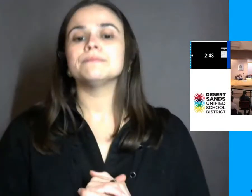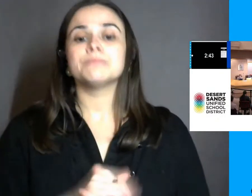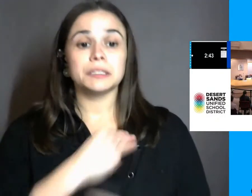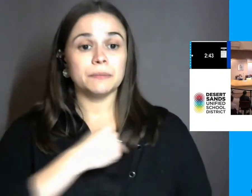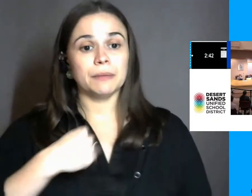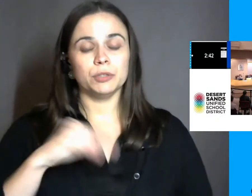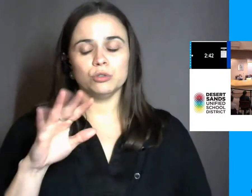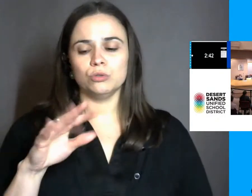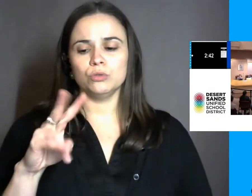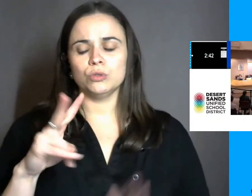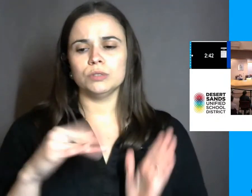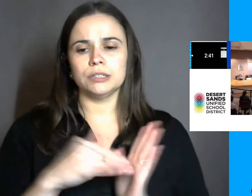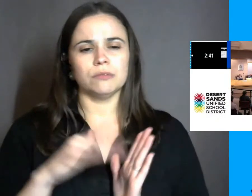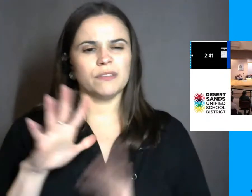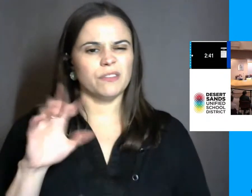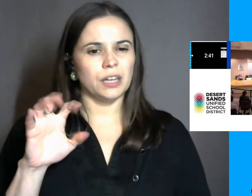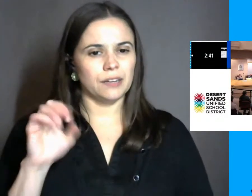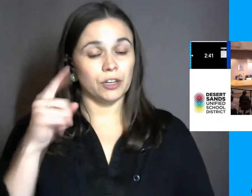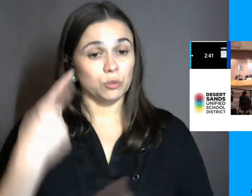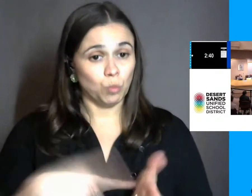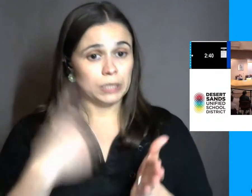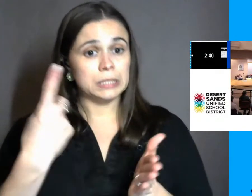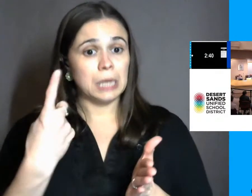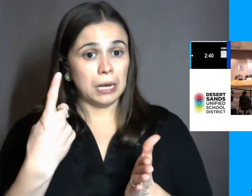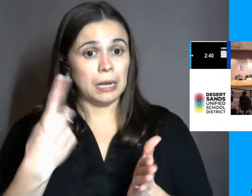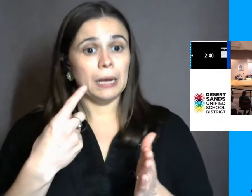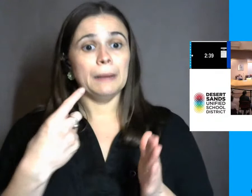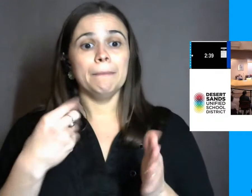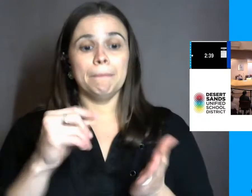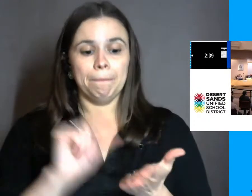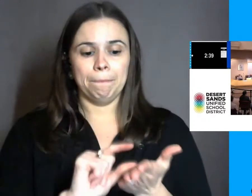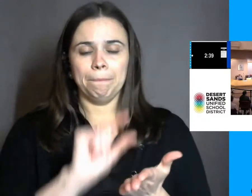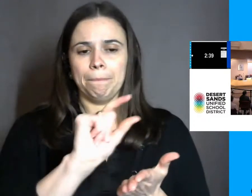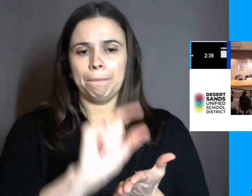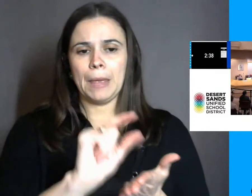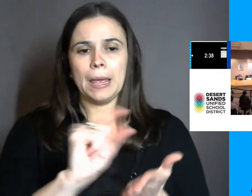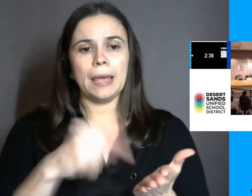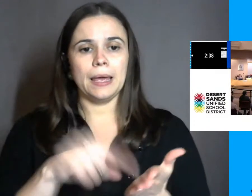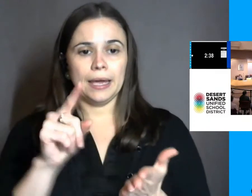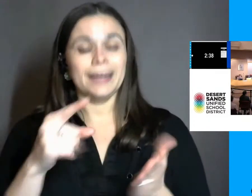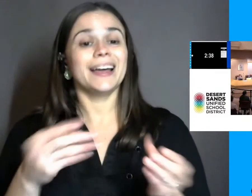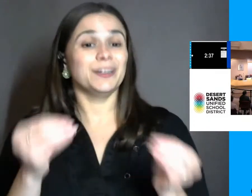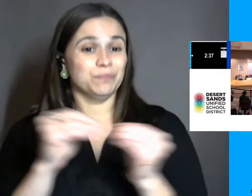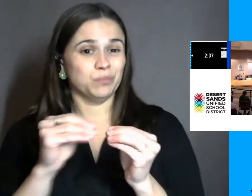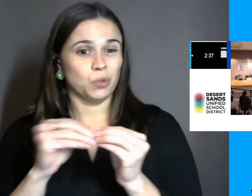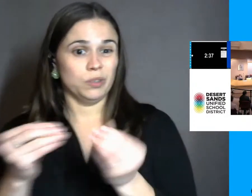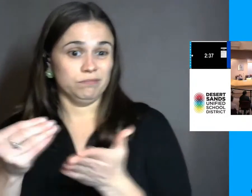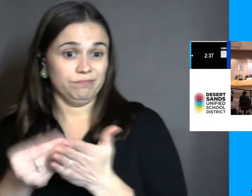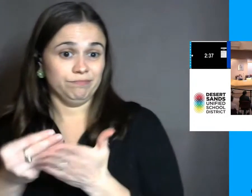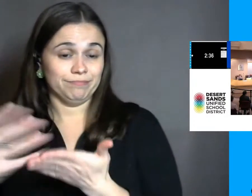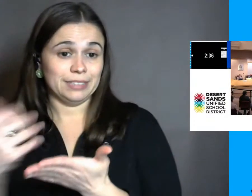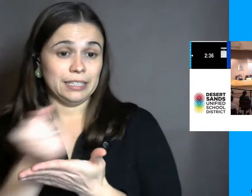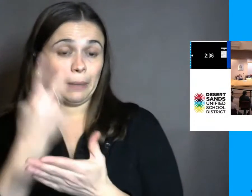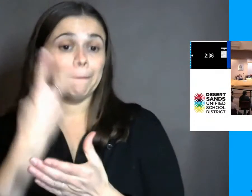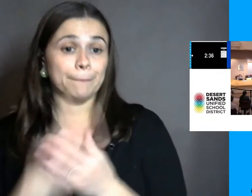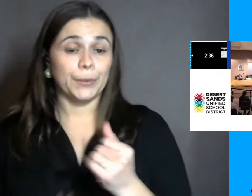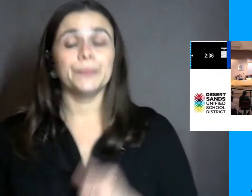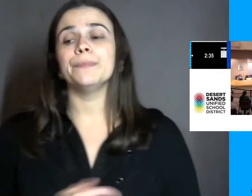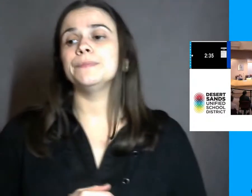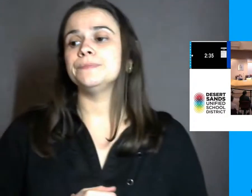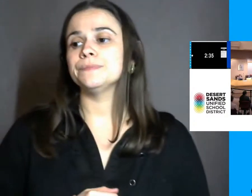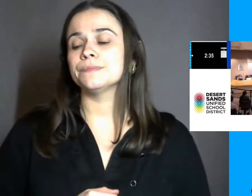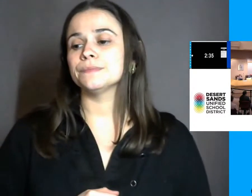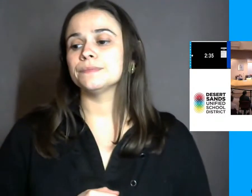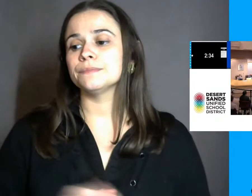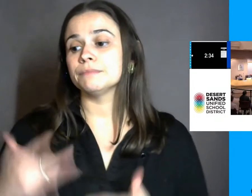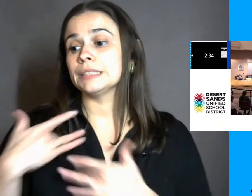$2,500 as a one-time incentive and higher pay raise. The only raise we usually get is to help for the raise